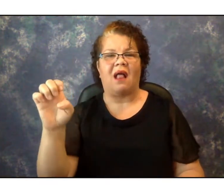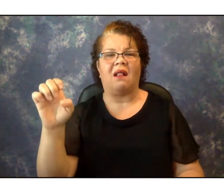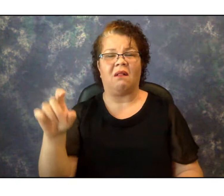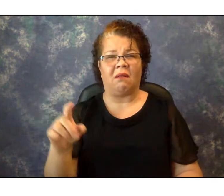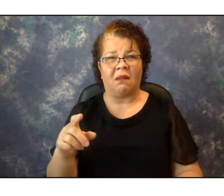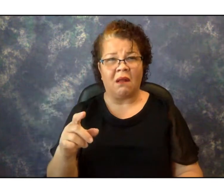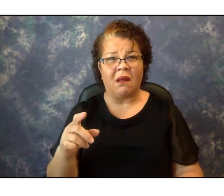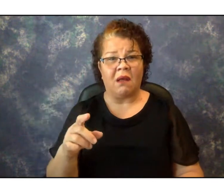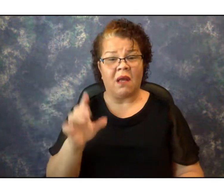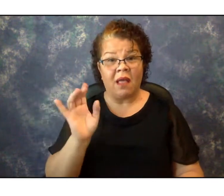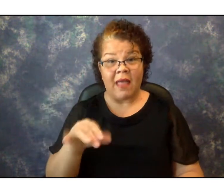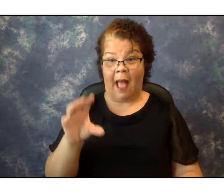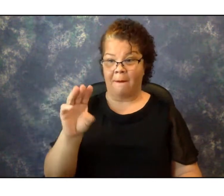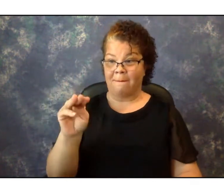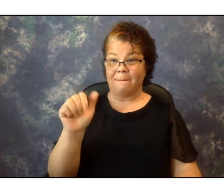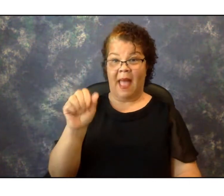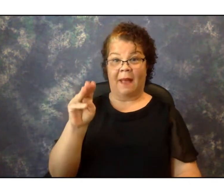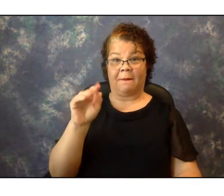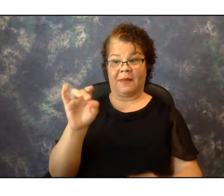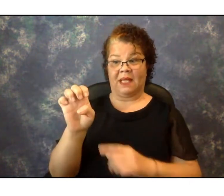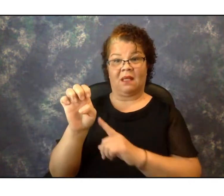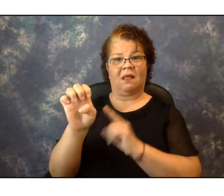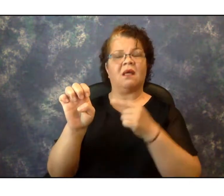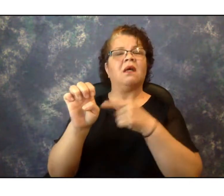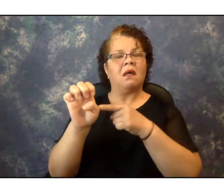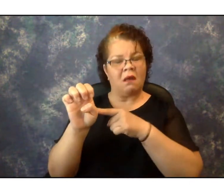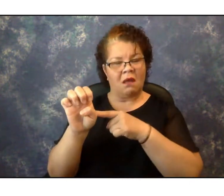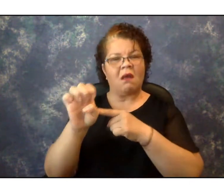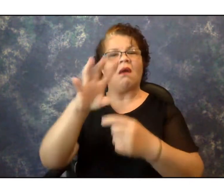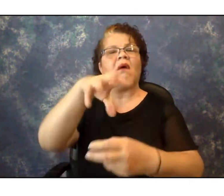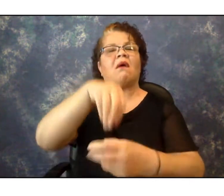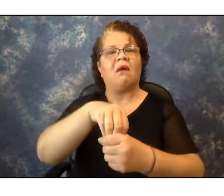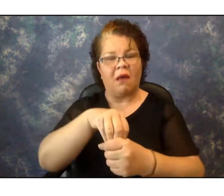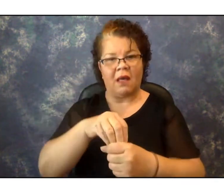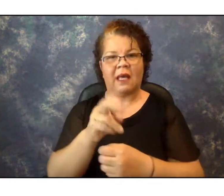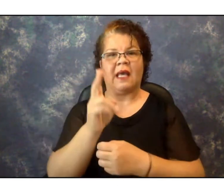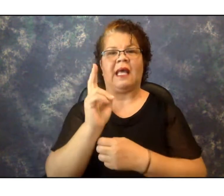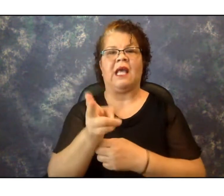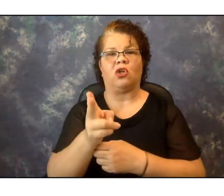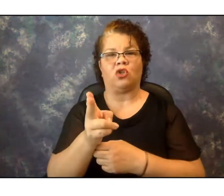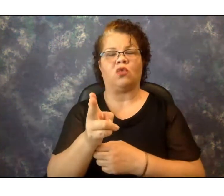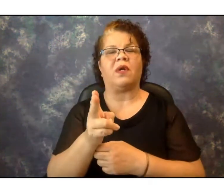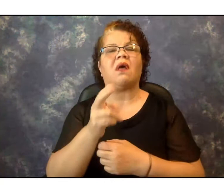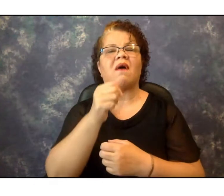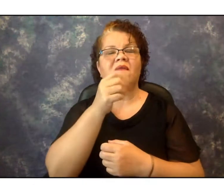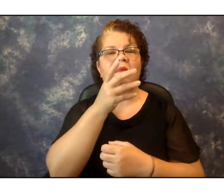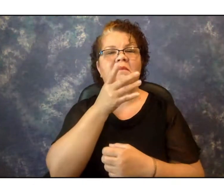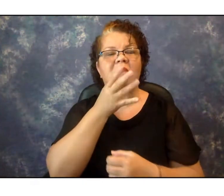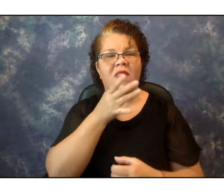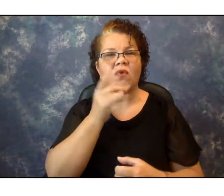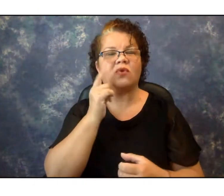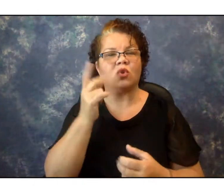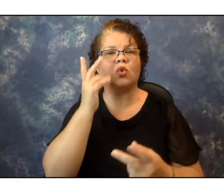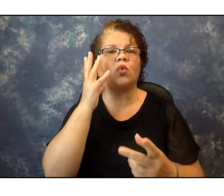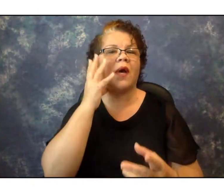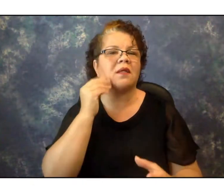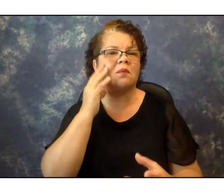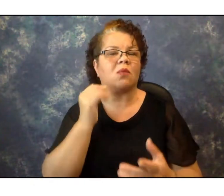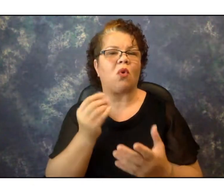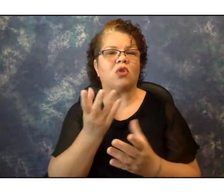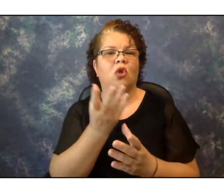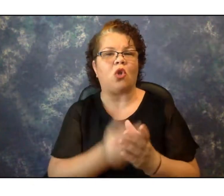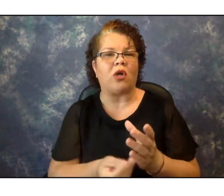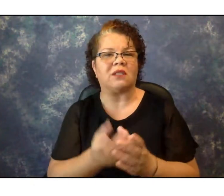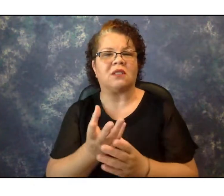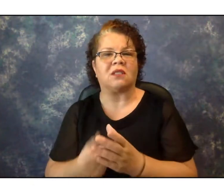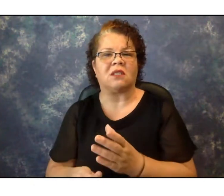is part of a long history of Black mothers lost, right? And a part of a long history of Black mothers